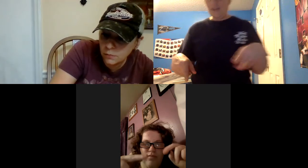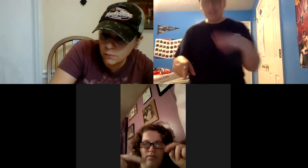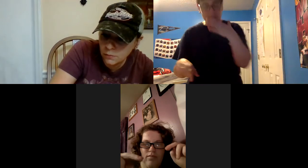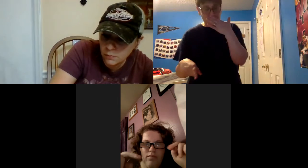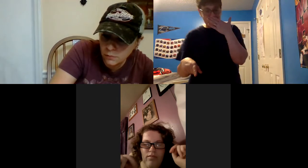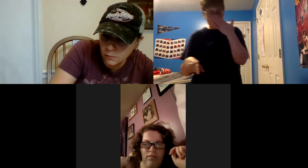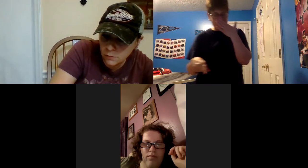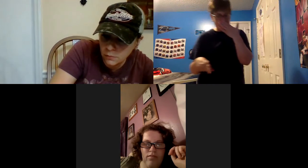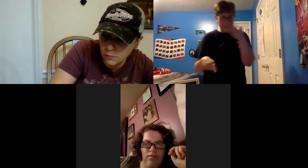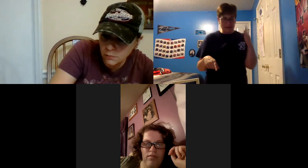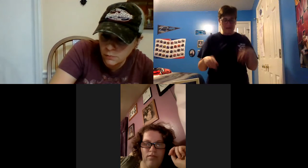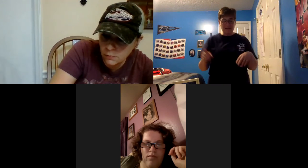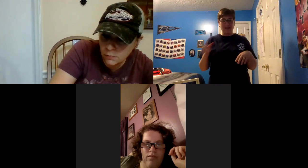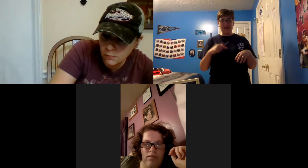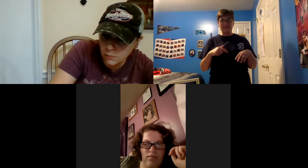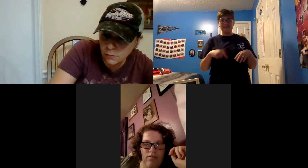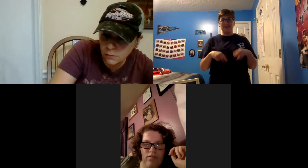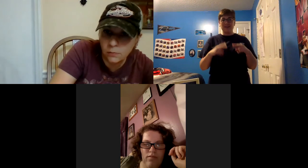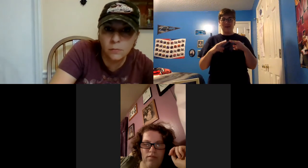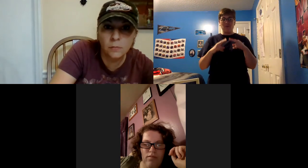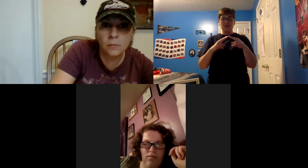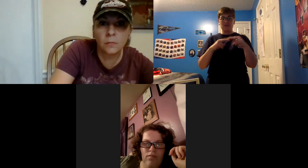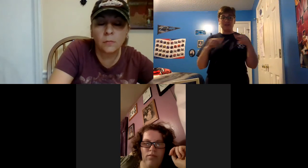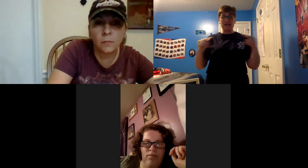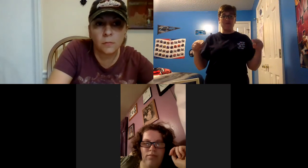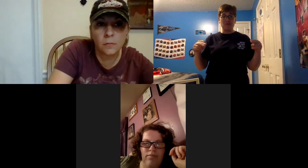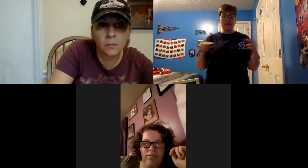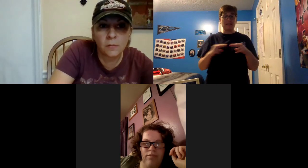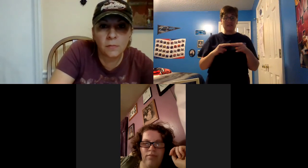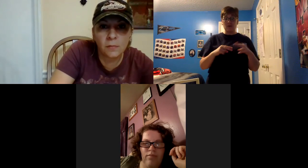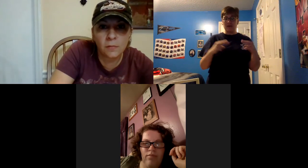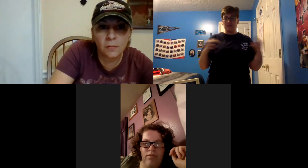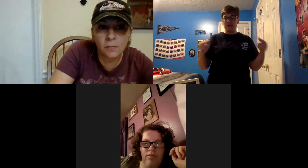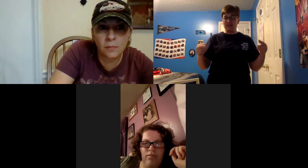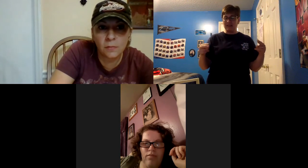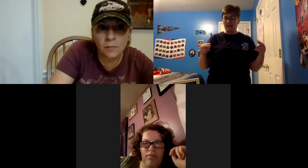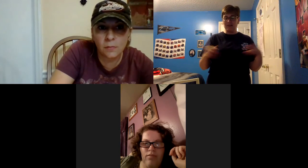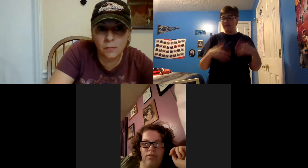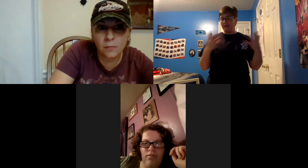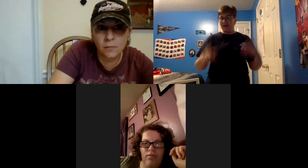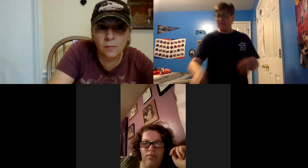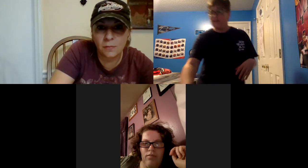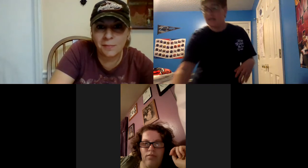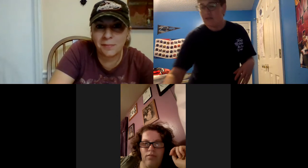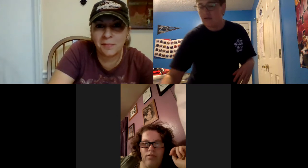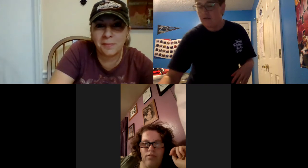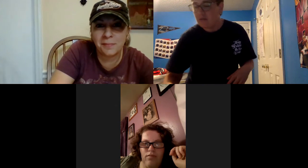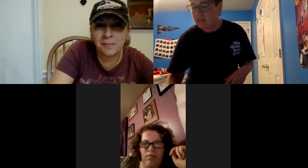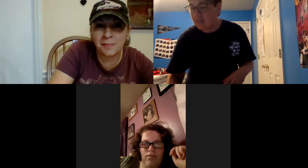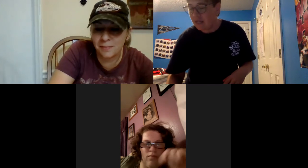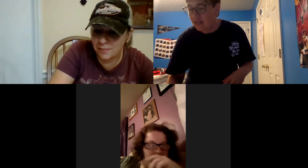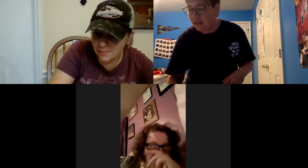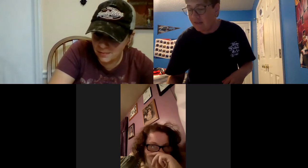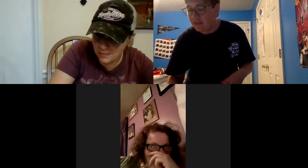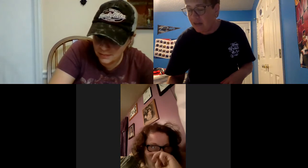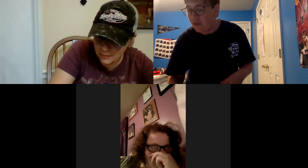in there is there was a young man in my class that wanted to sign for bacon, so I put it in there. But I don't